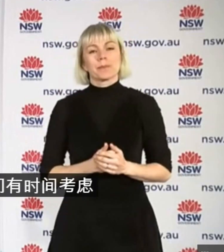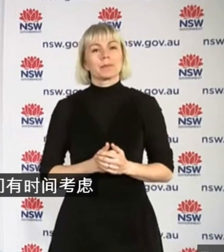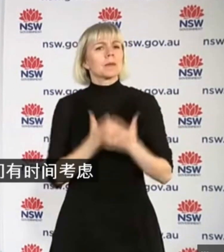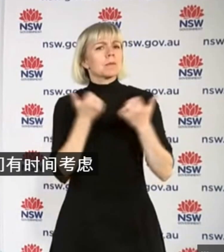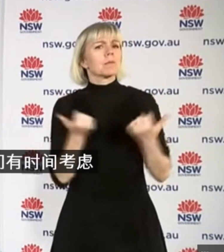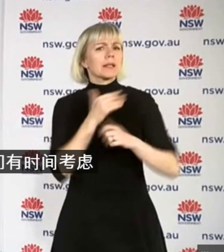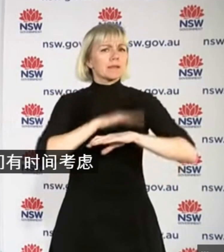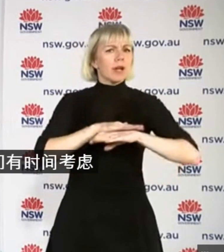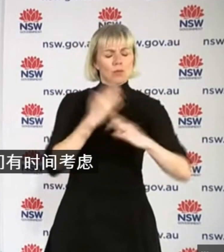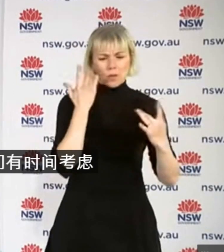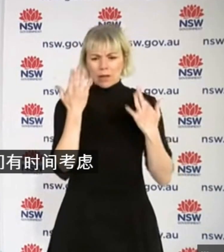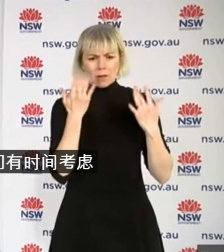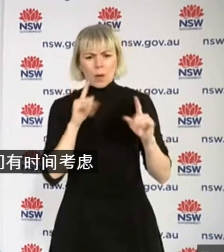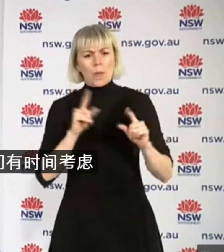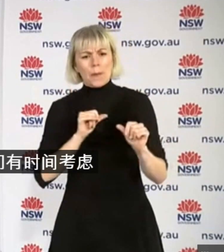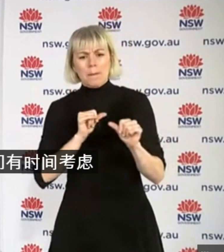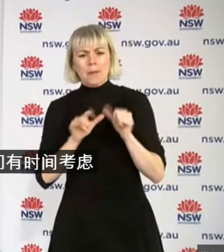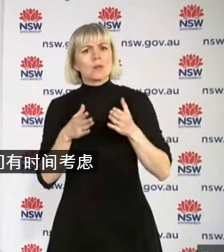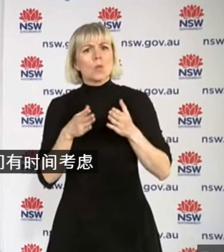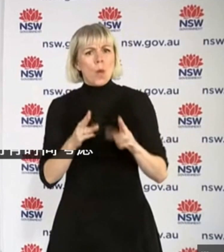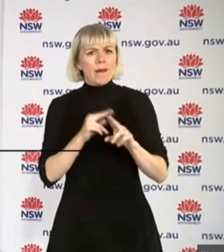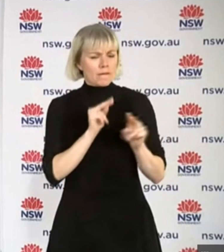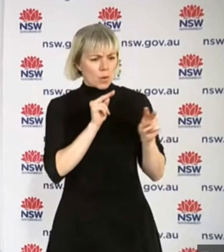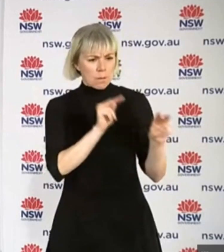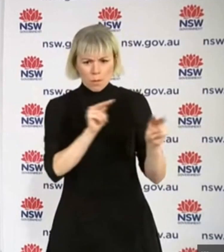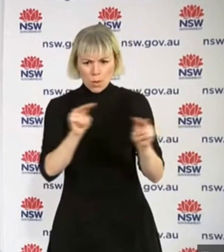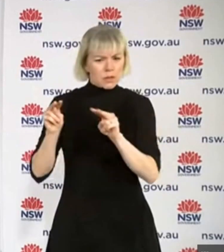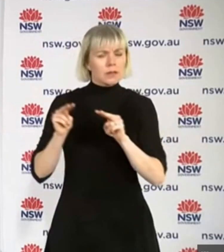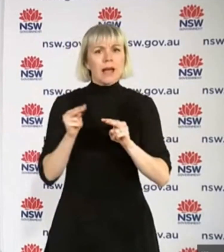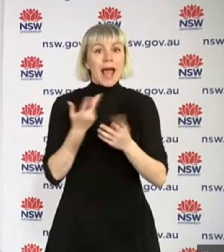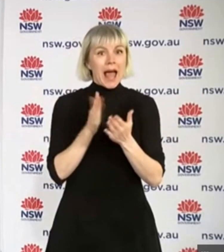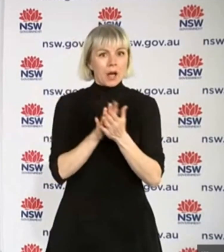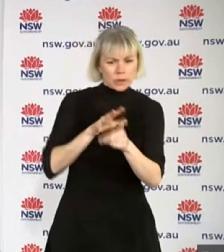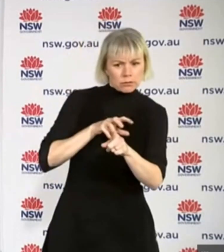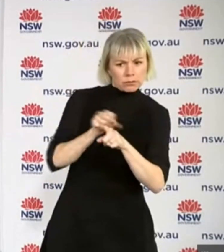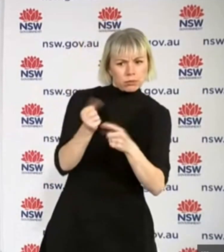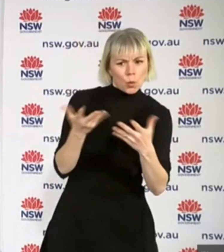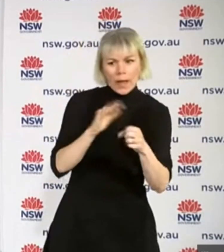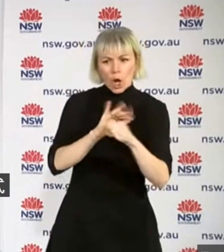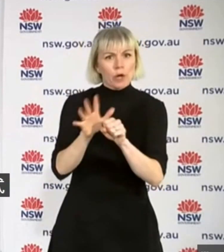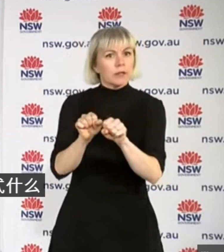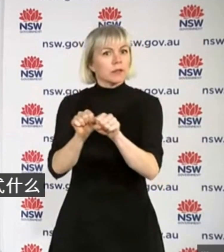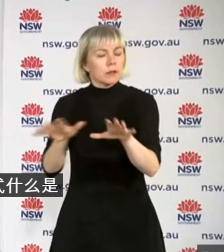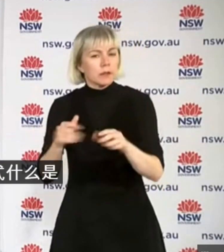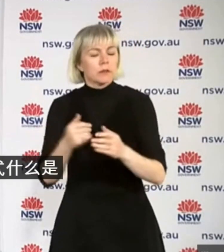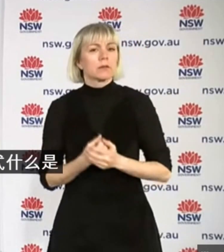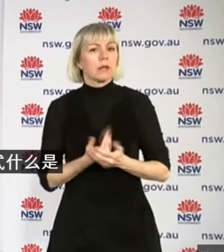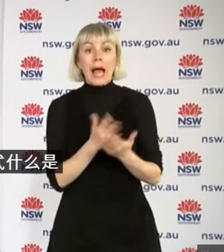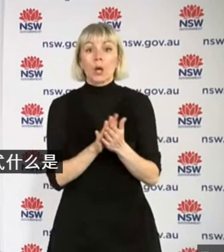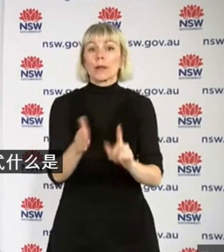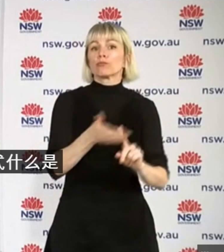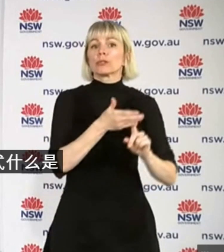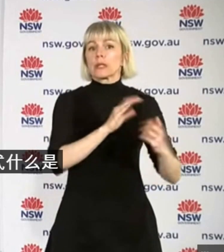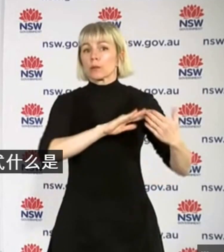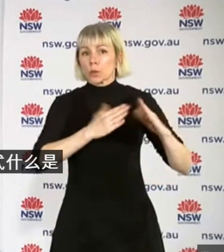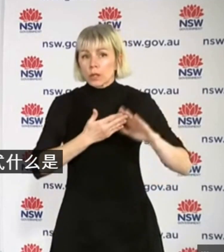consider what is the best way to monitor positive cases, what is the best way to protect communities, what is the best way to manage the